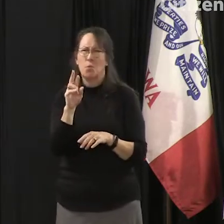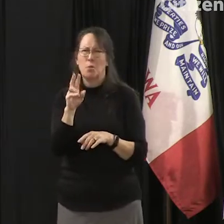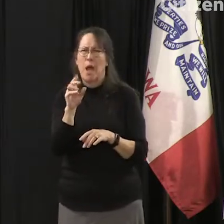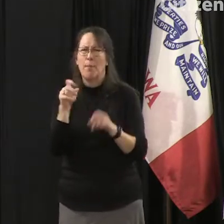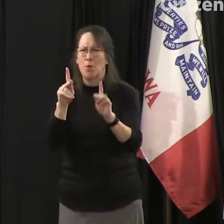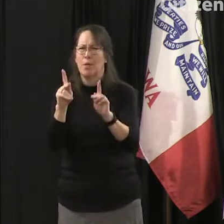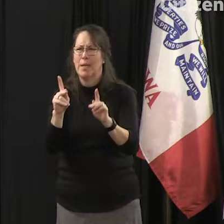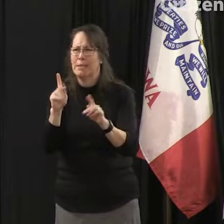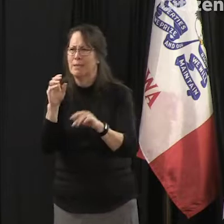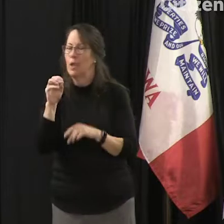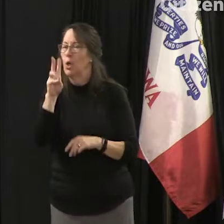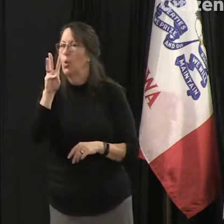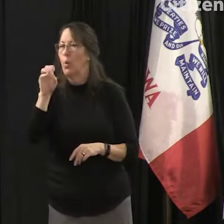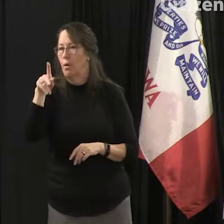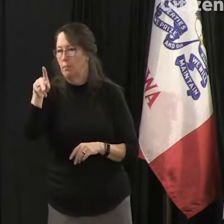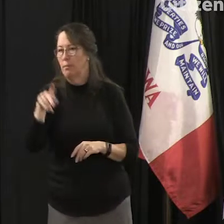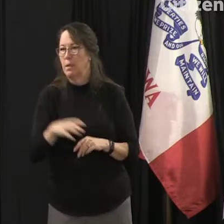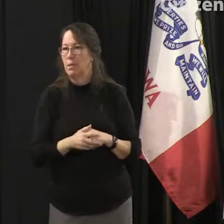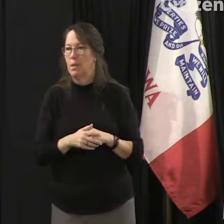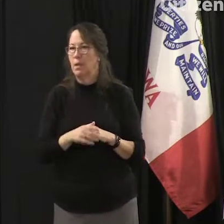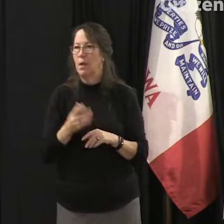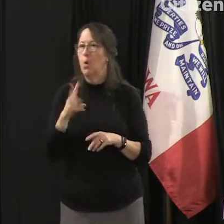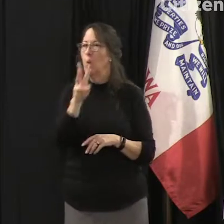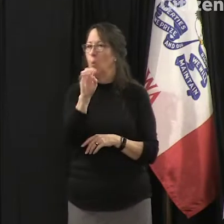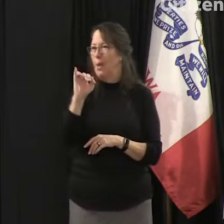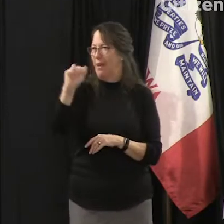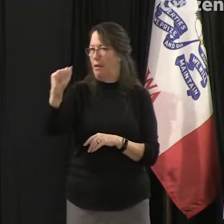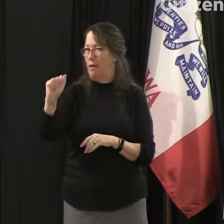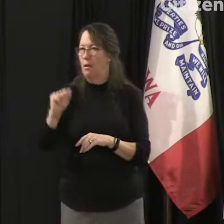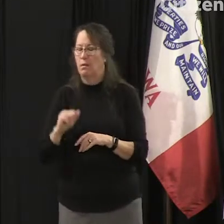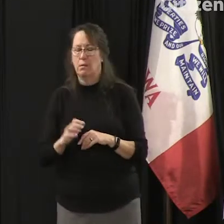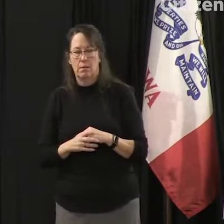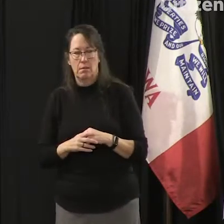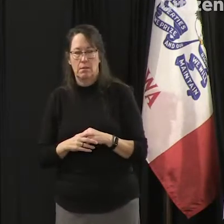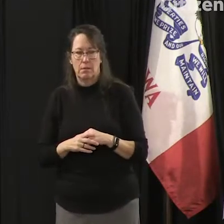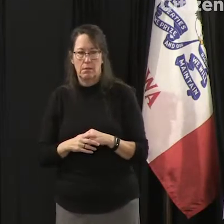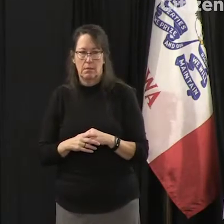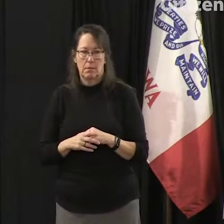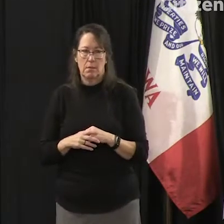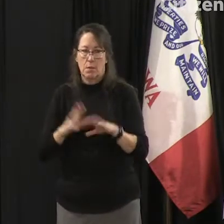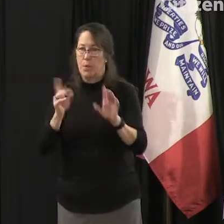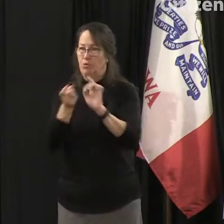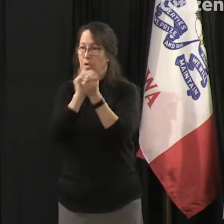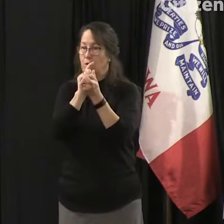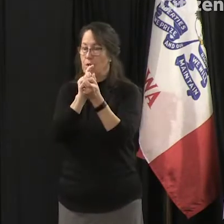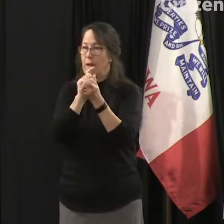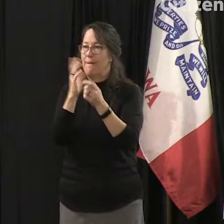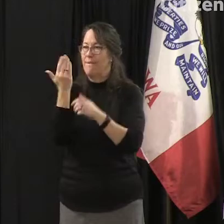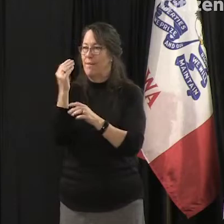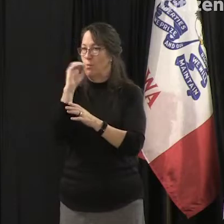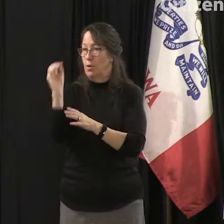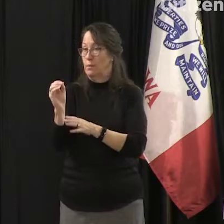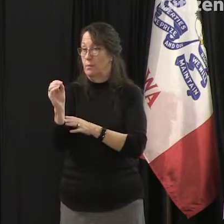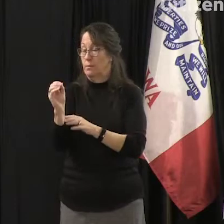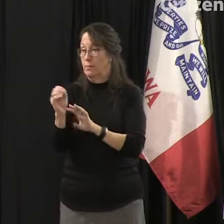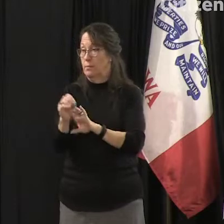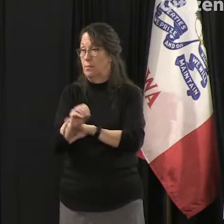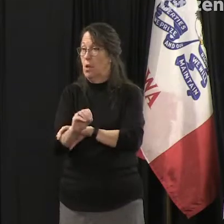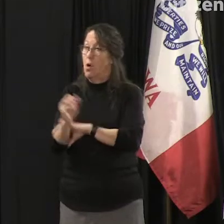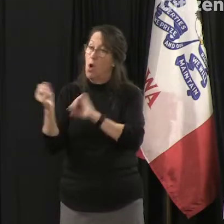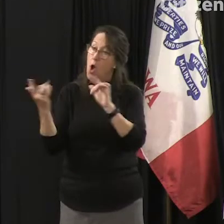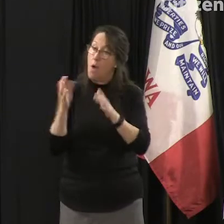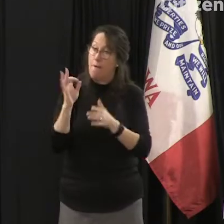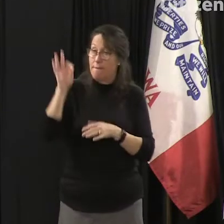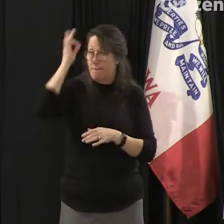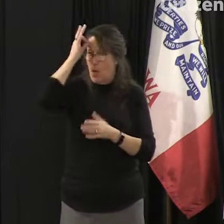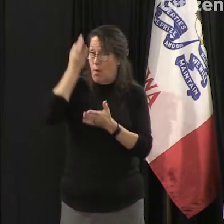Incentive Opportunity Act. It used to be called WEA. And we made a change here. 15% of all